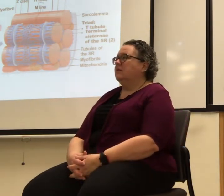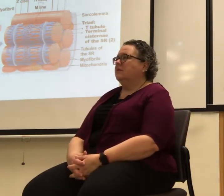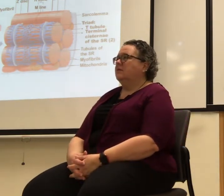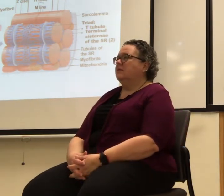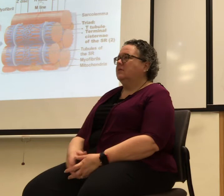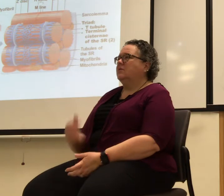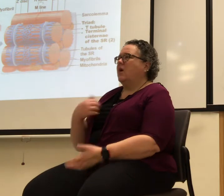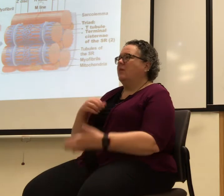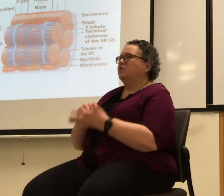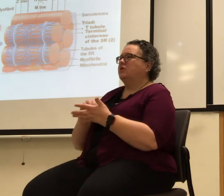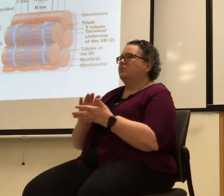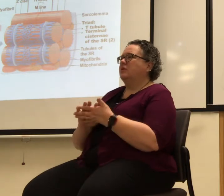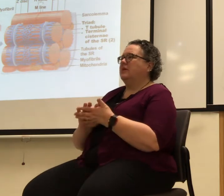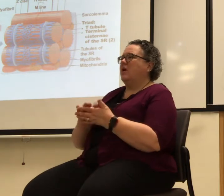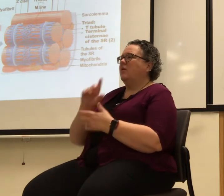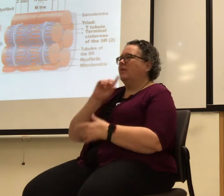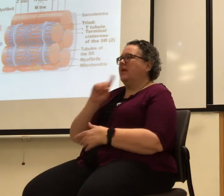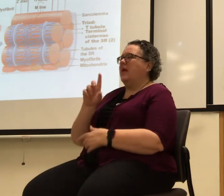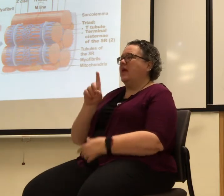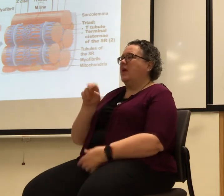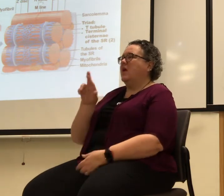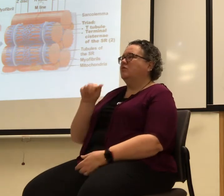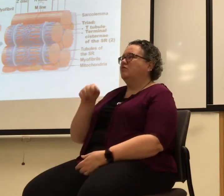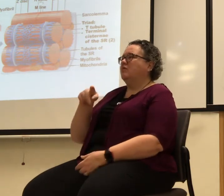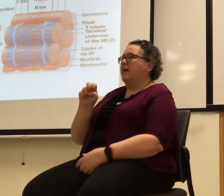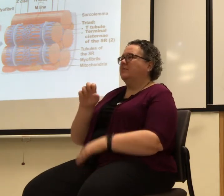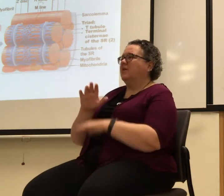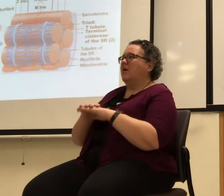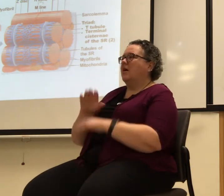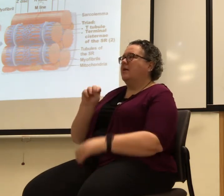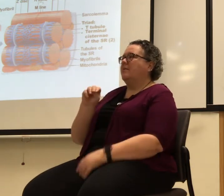I'll just put that they're draped over myofibrils.